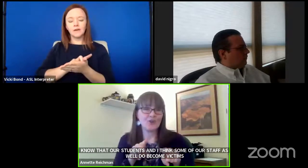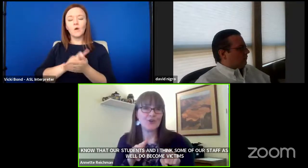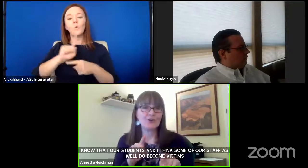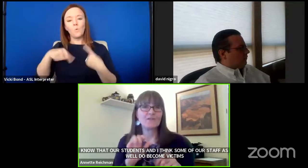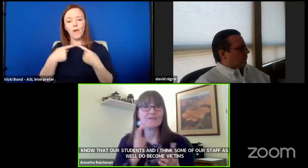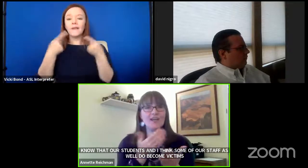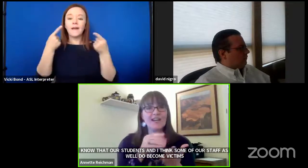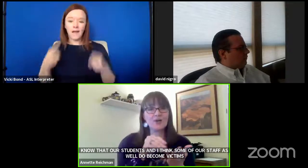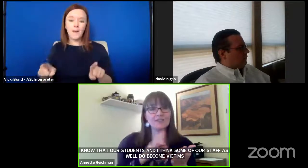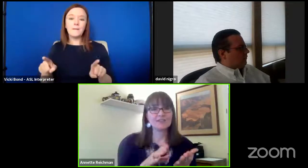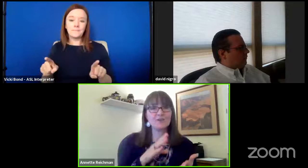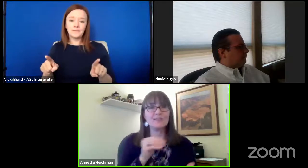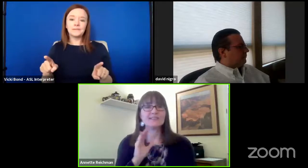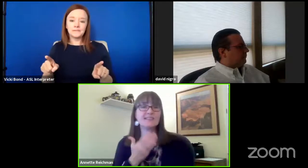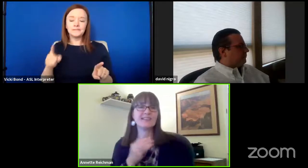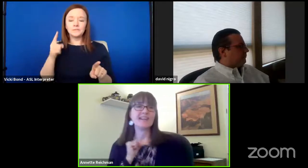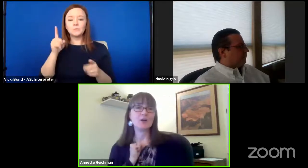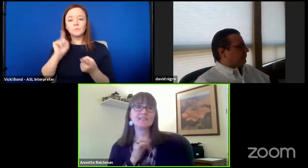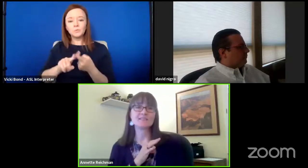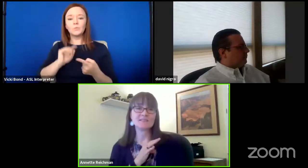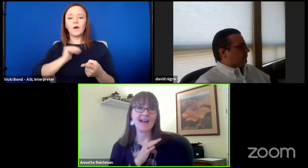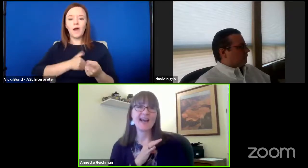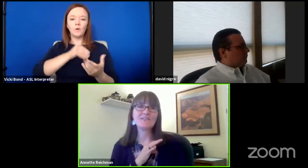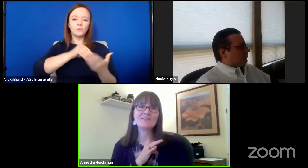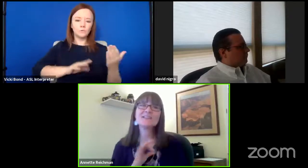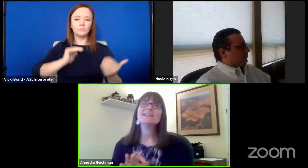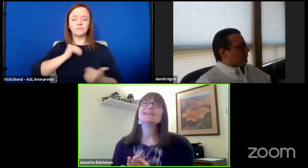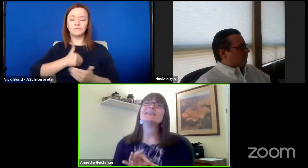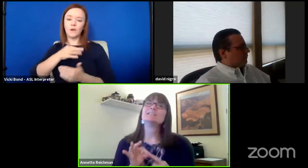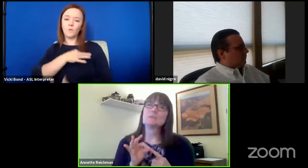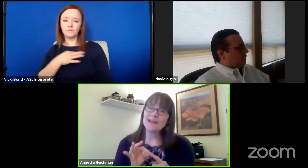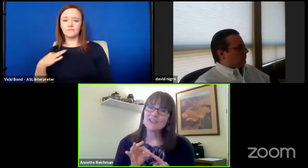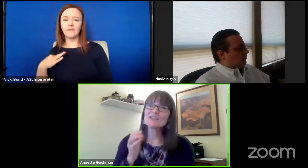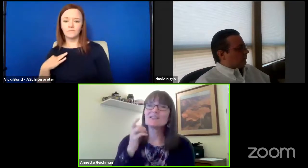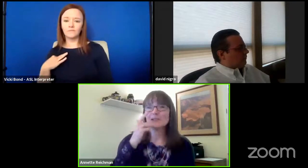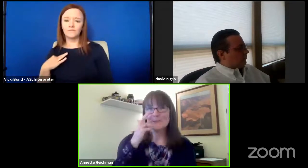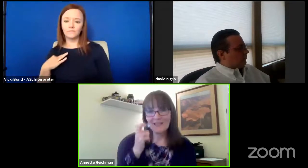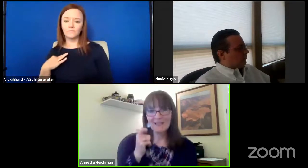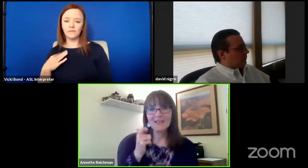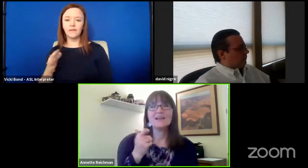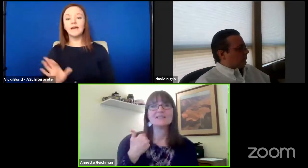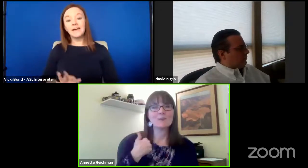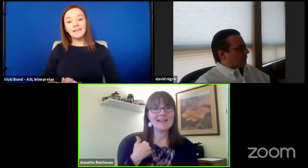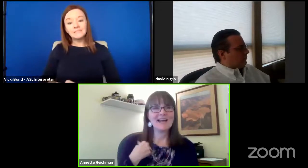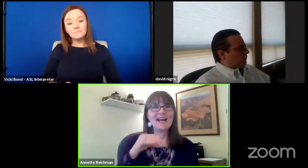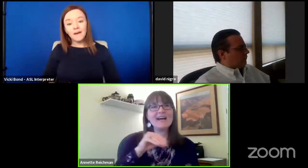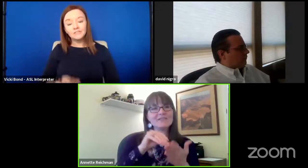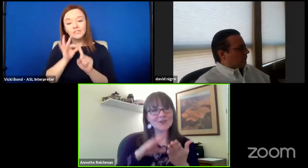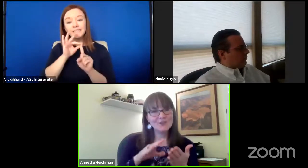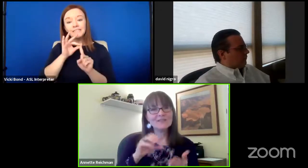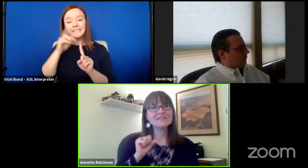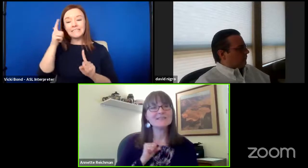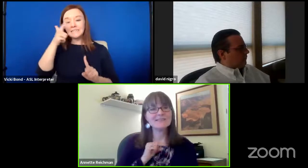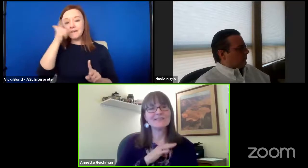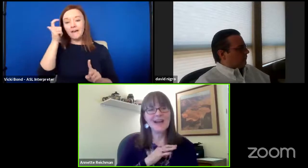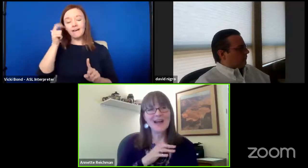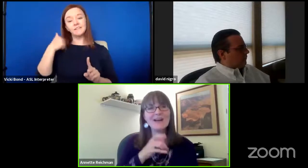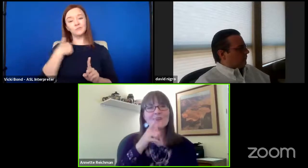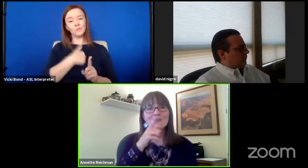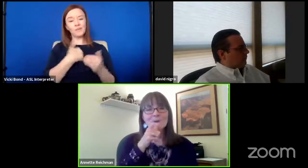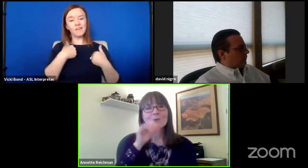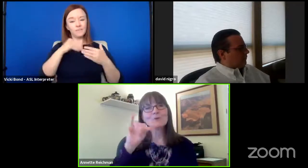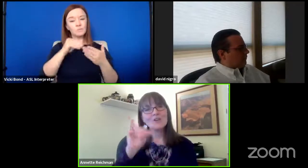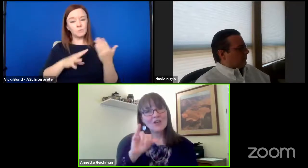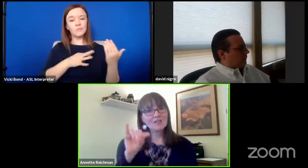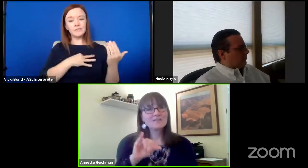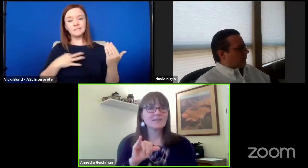they occur for our students and our staff, especially because we have students and